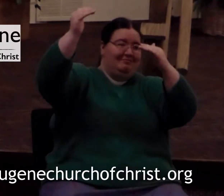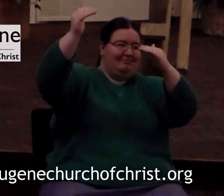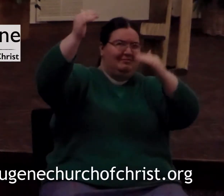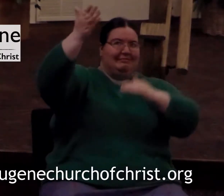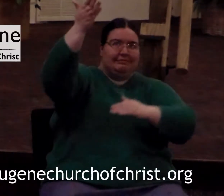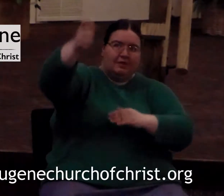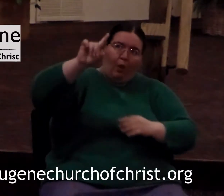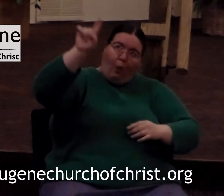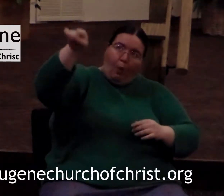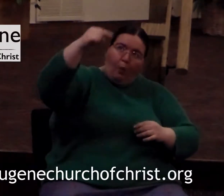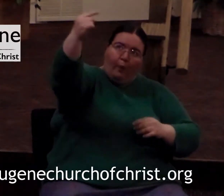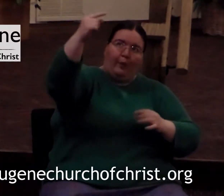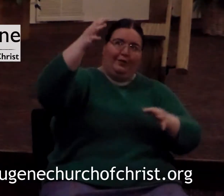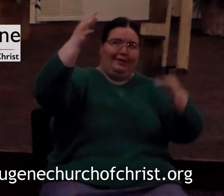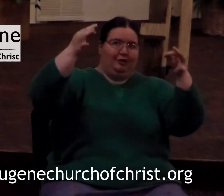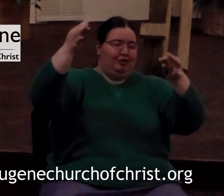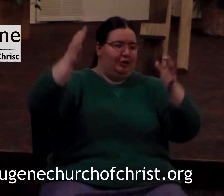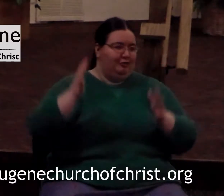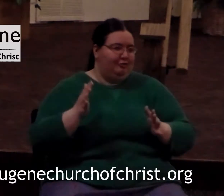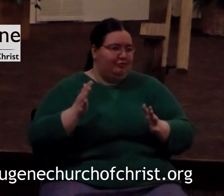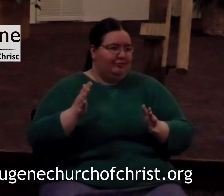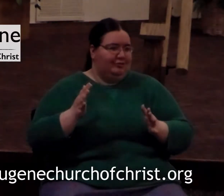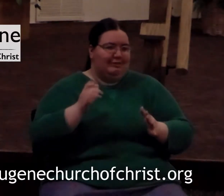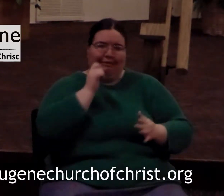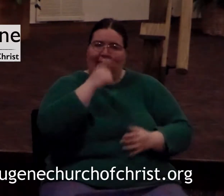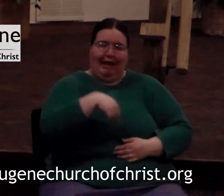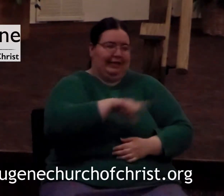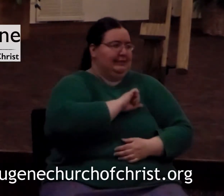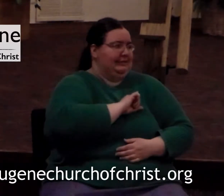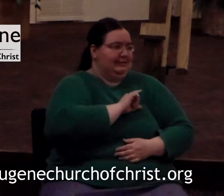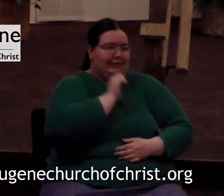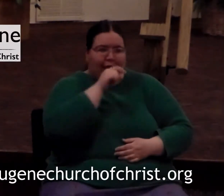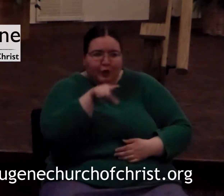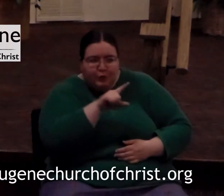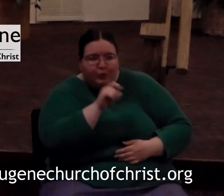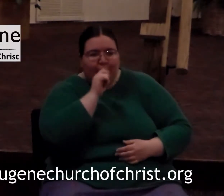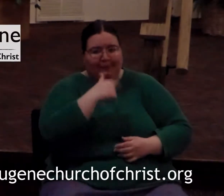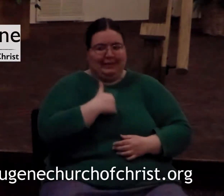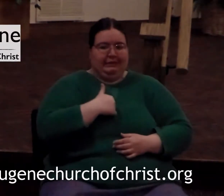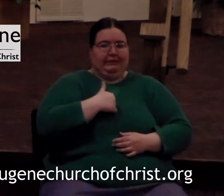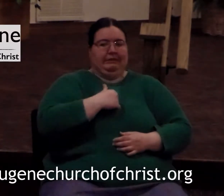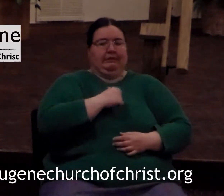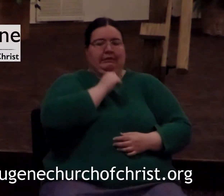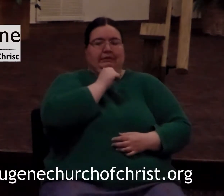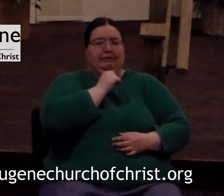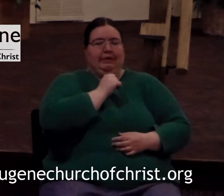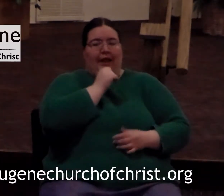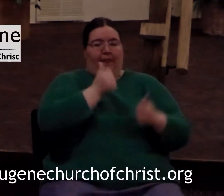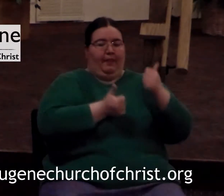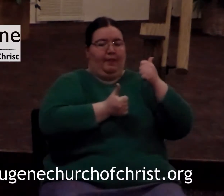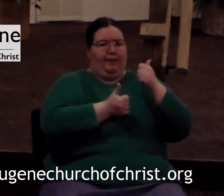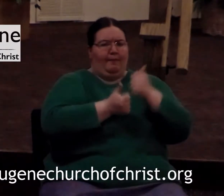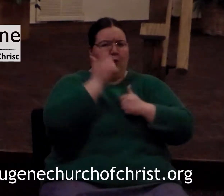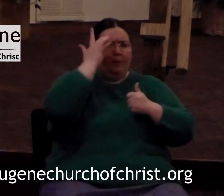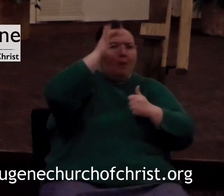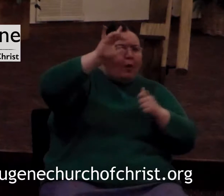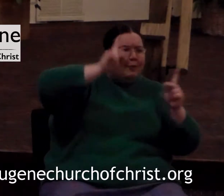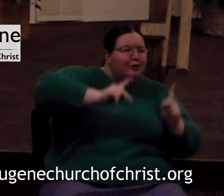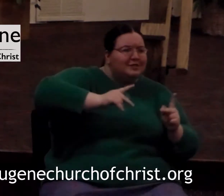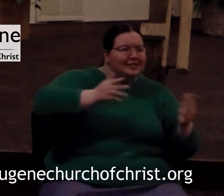judge. Not us, not you, not me, not the most reasonable among us, but God. Continuing.